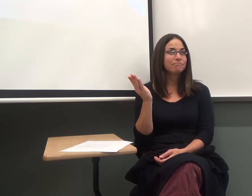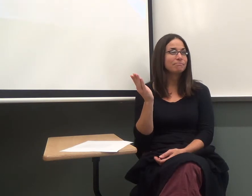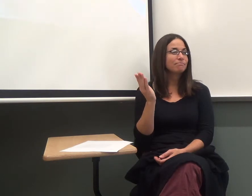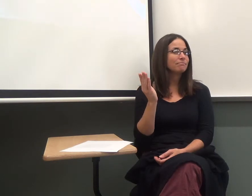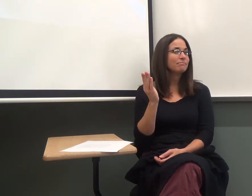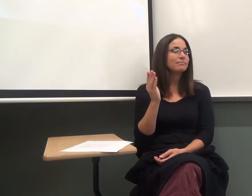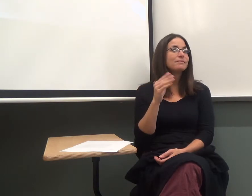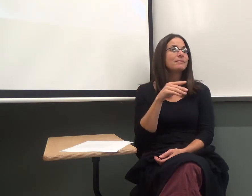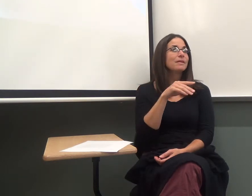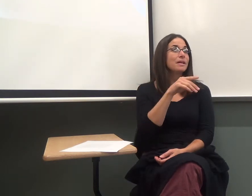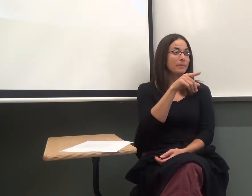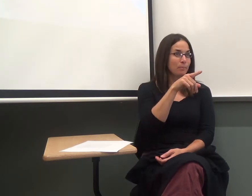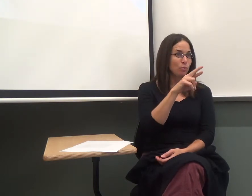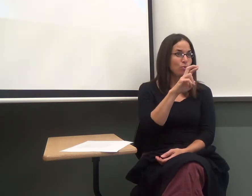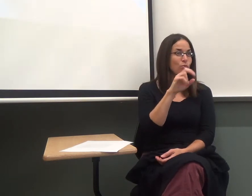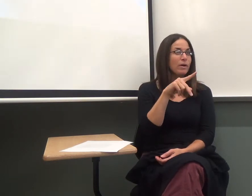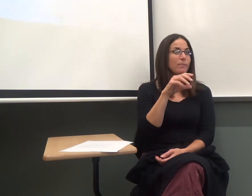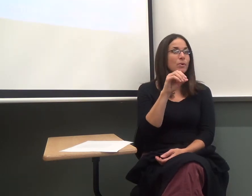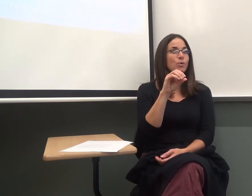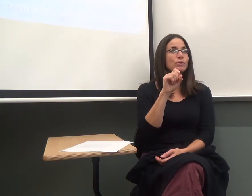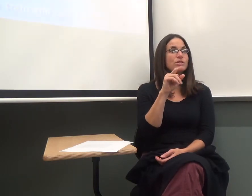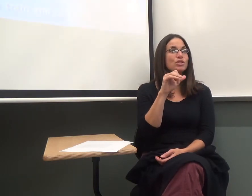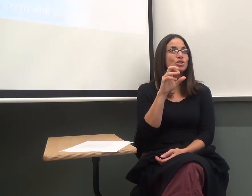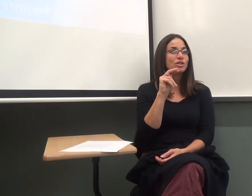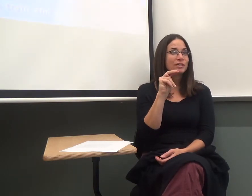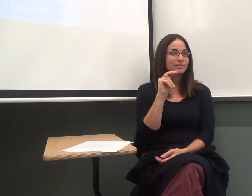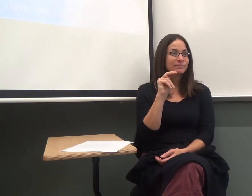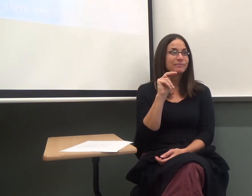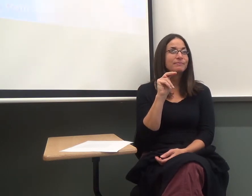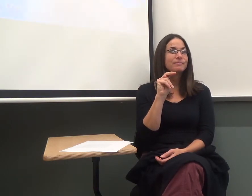Preposition. Ah, good, preposition, and then what? They,